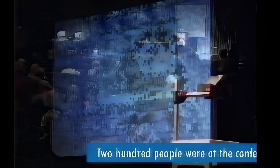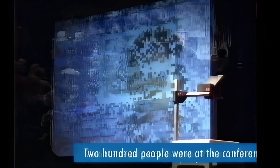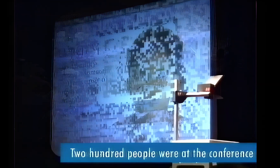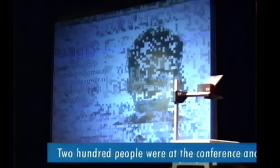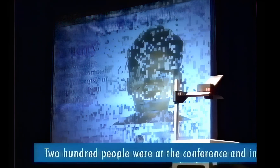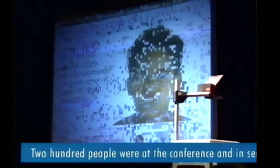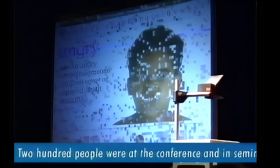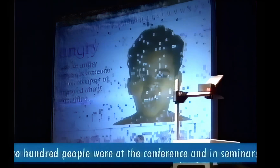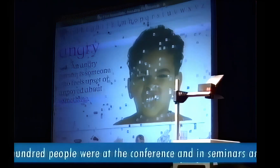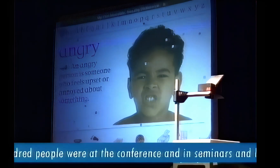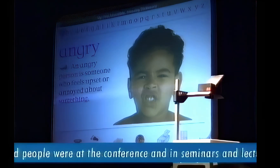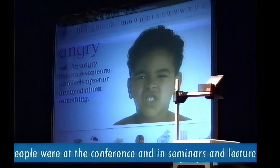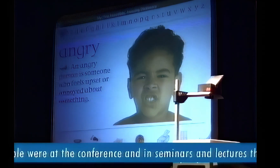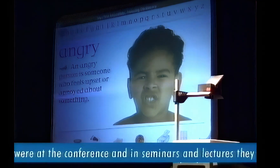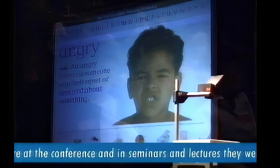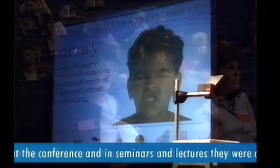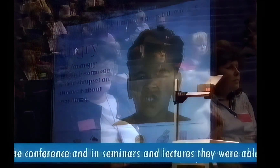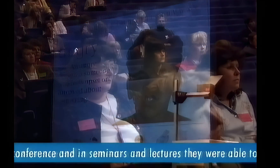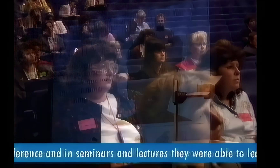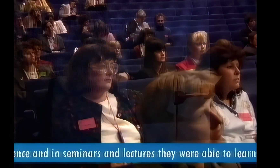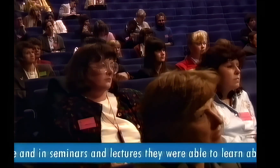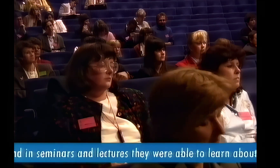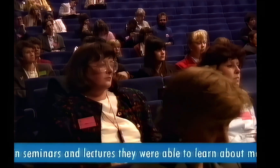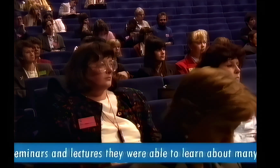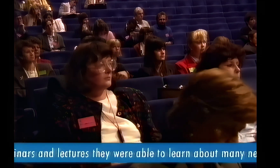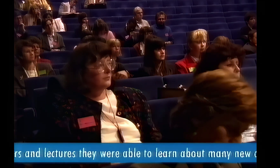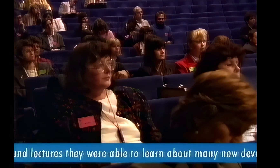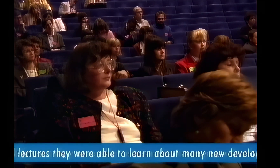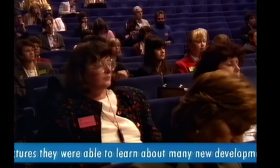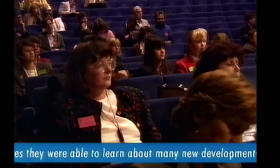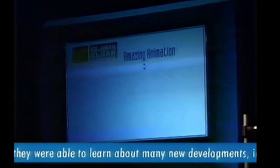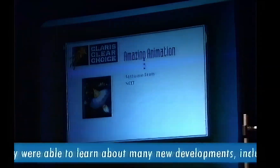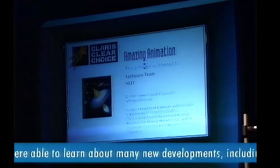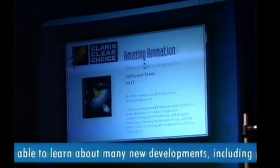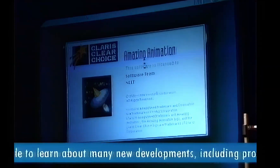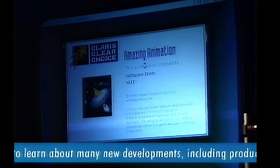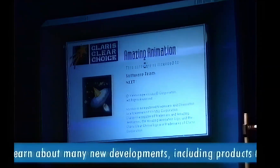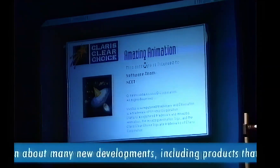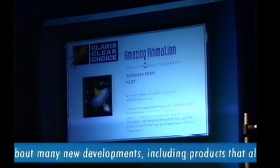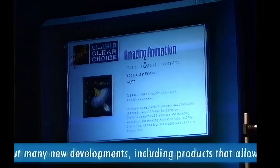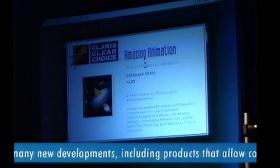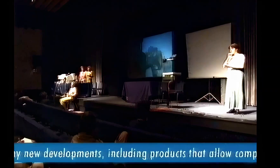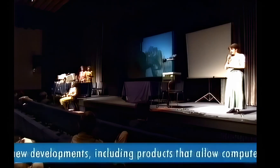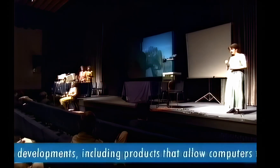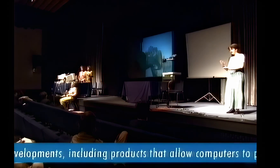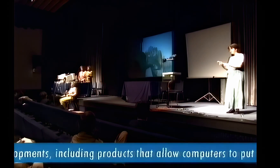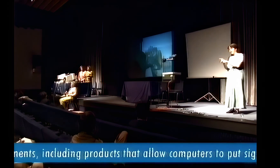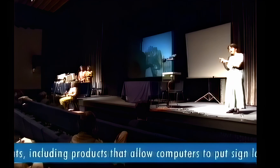And has a very visual approach to science. A content text, for talking, for dialogue,